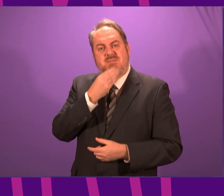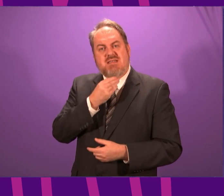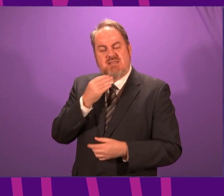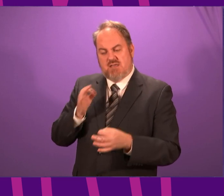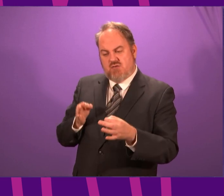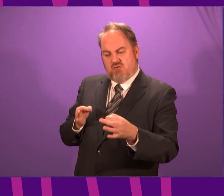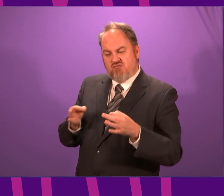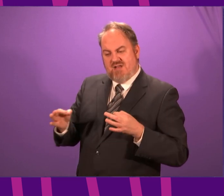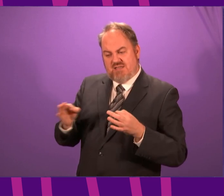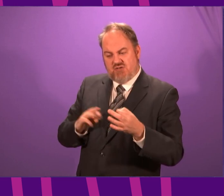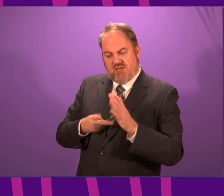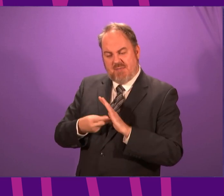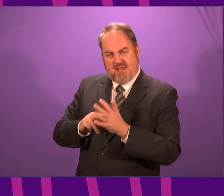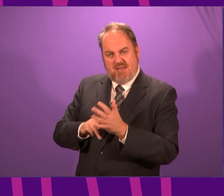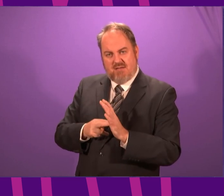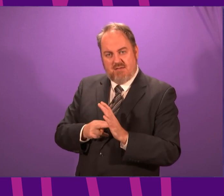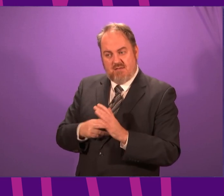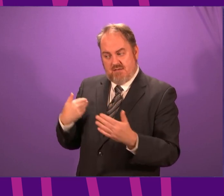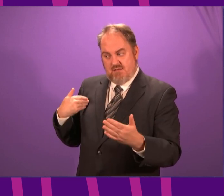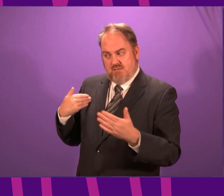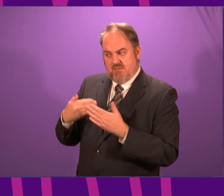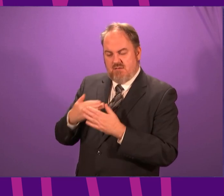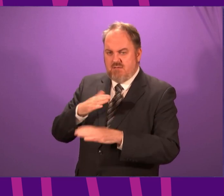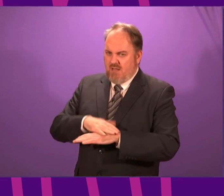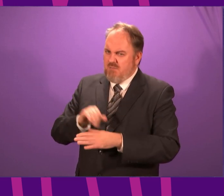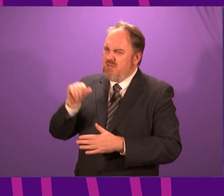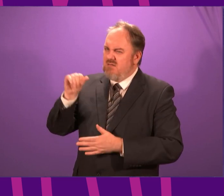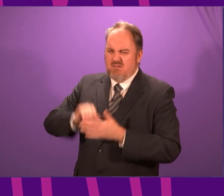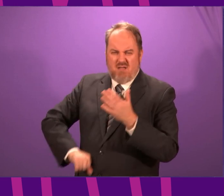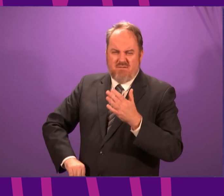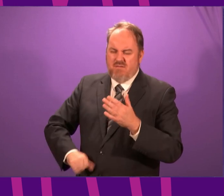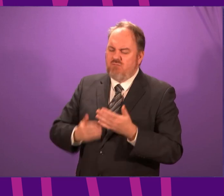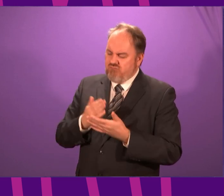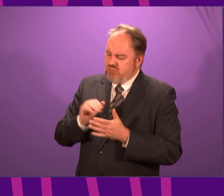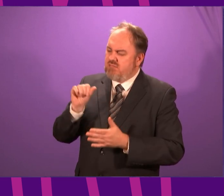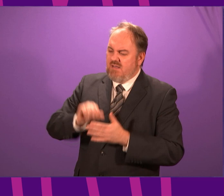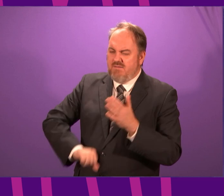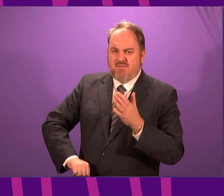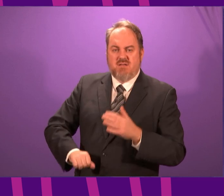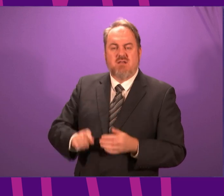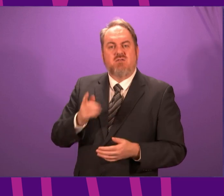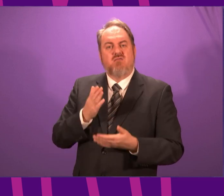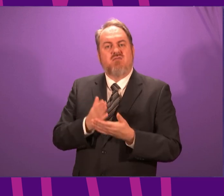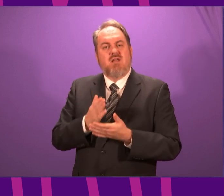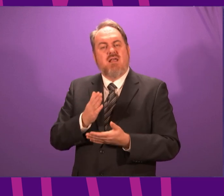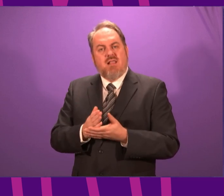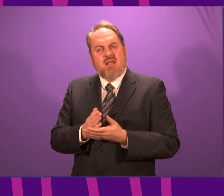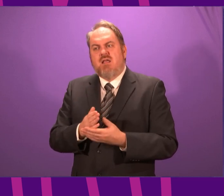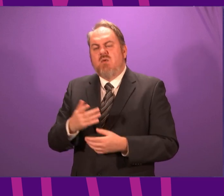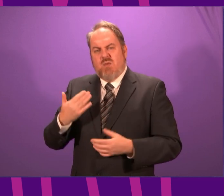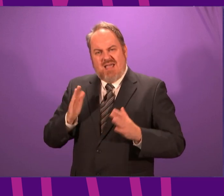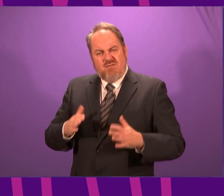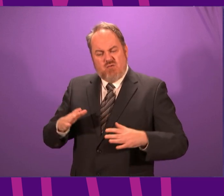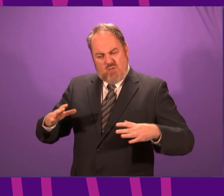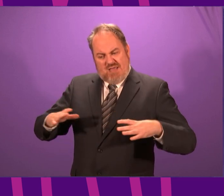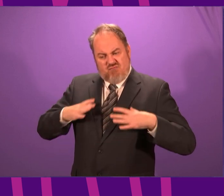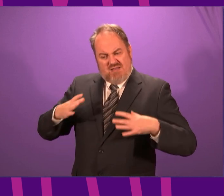few months have been brutal, and she and others need to hope that families can be united in some form for